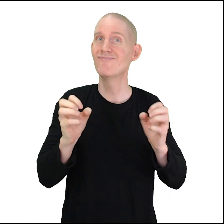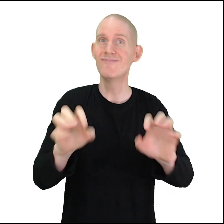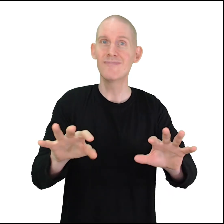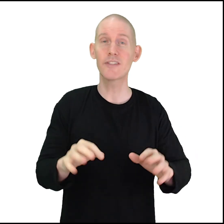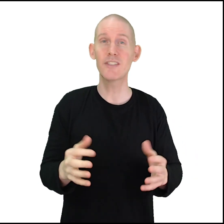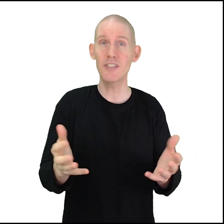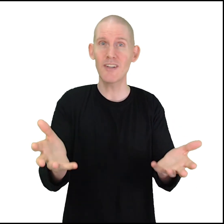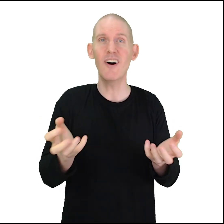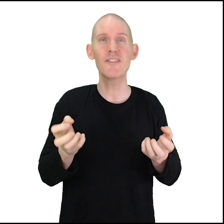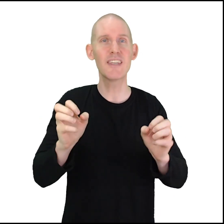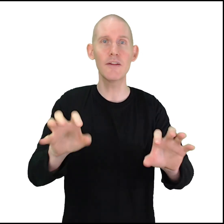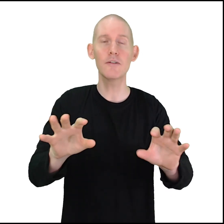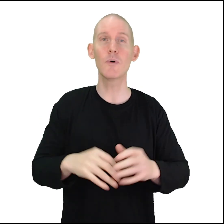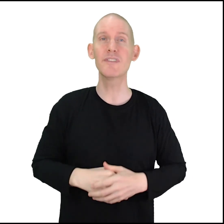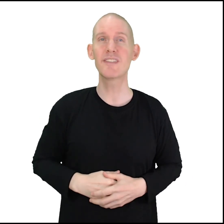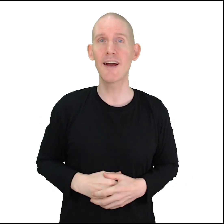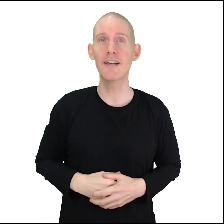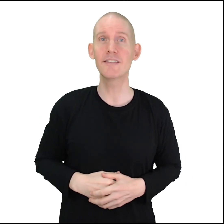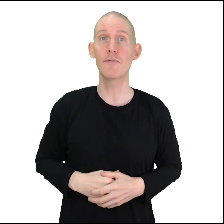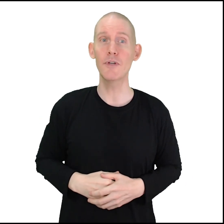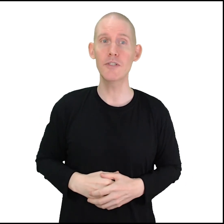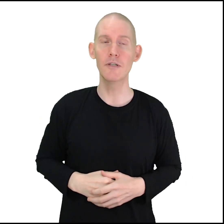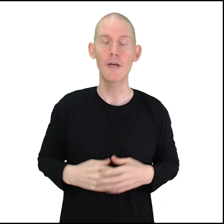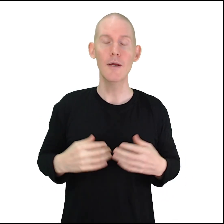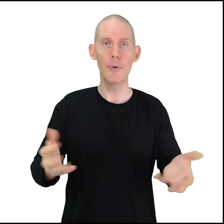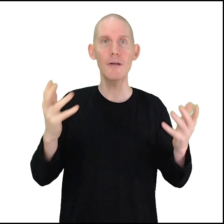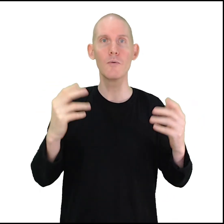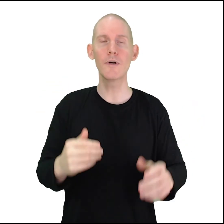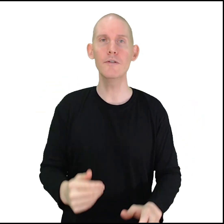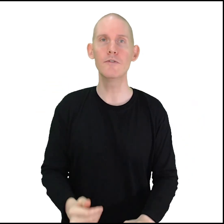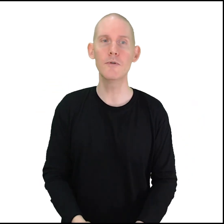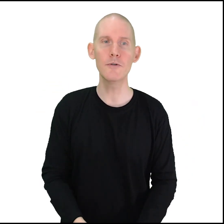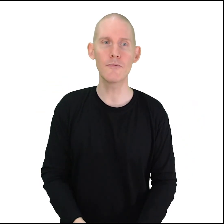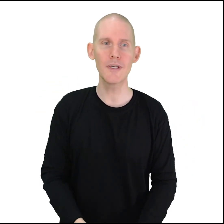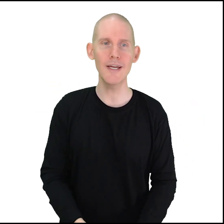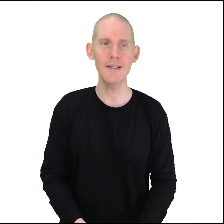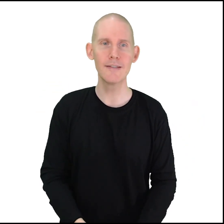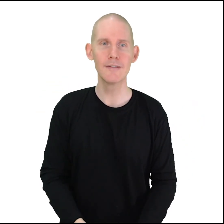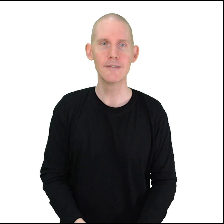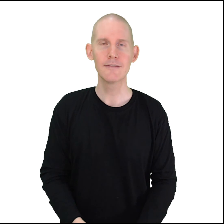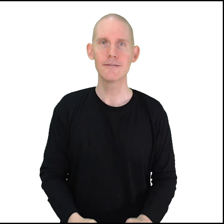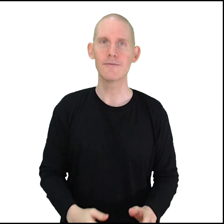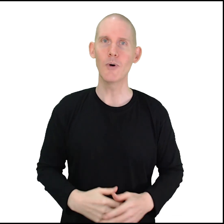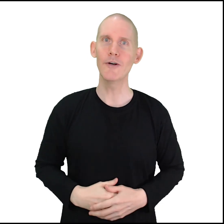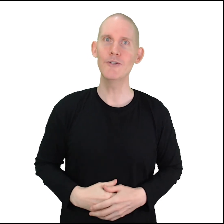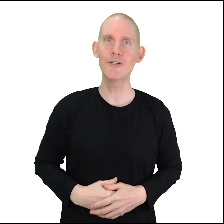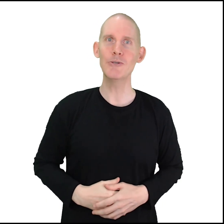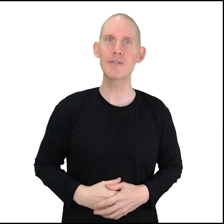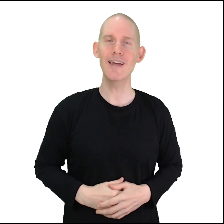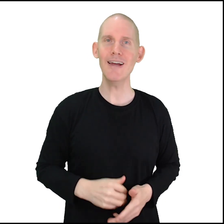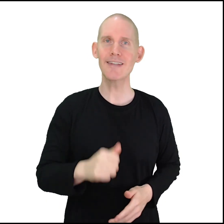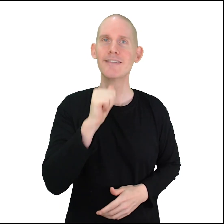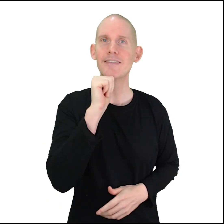Because it's just all together in one sign. It's efficient. But what do you do when you forget? Well, you can use not.